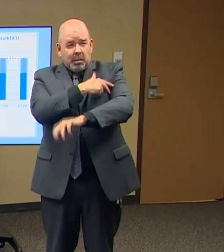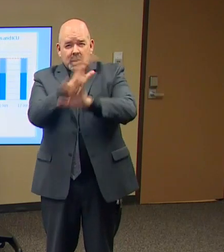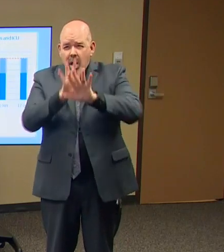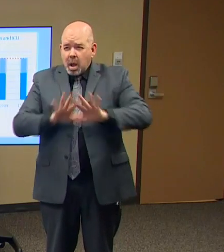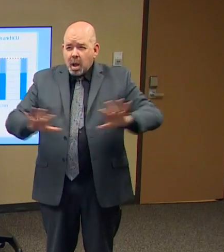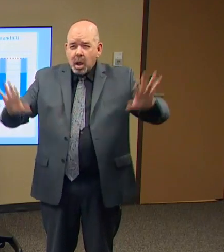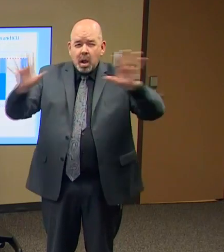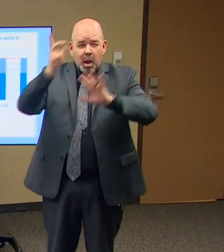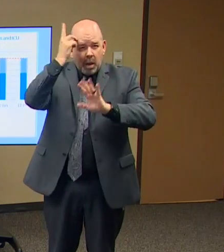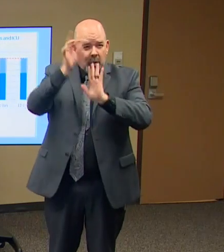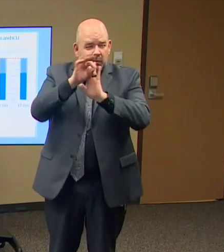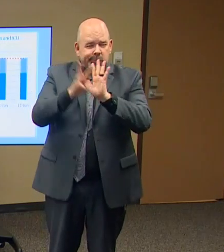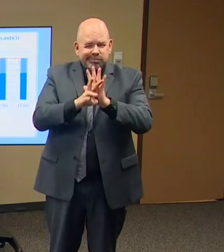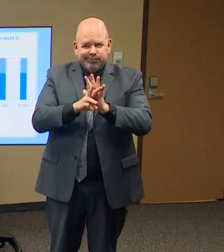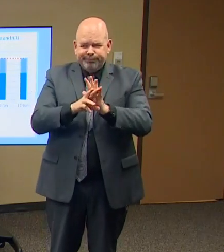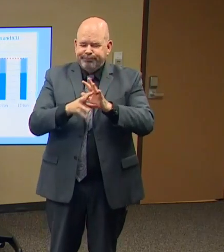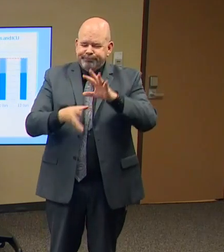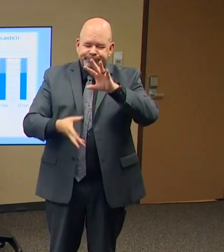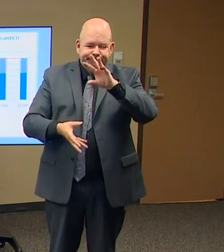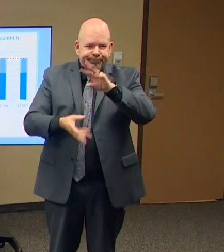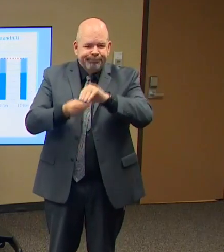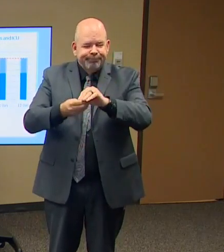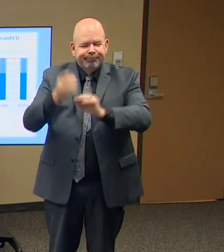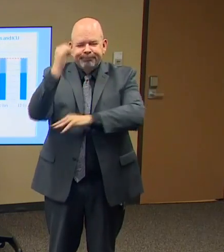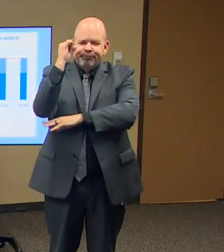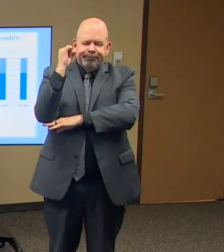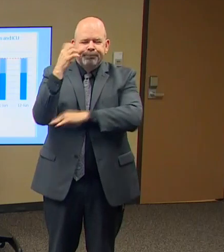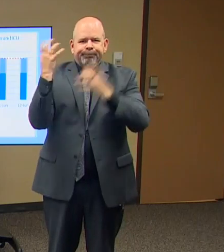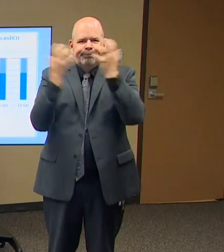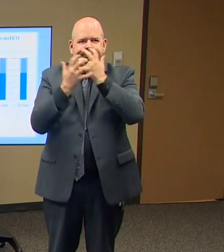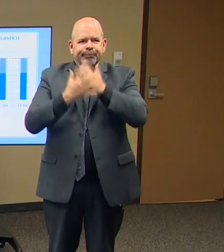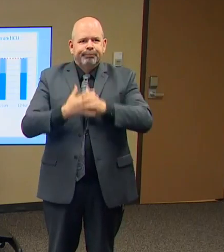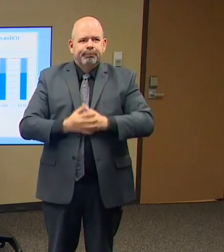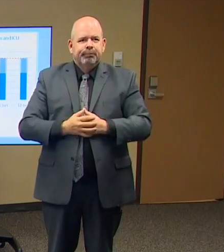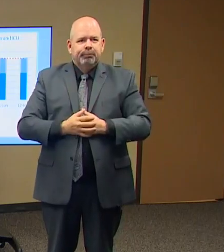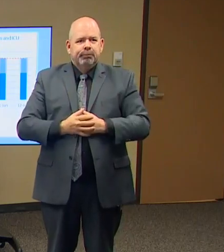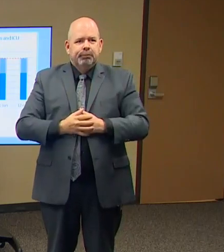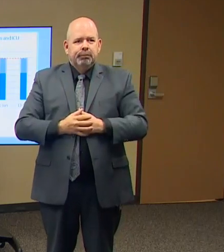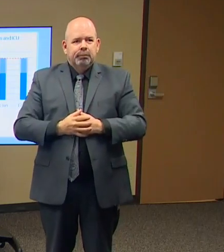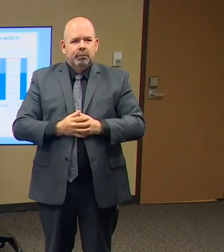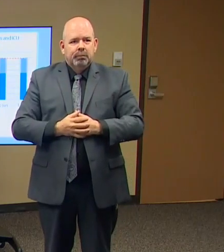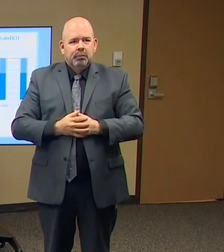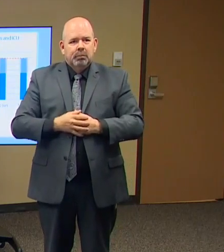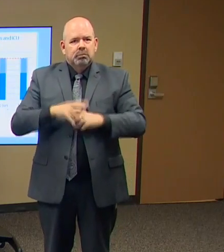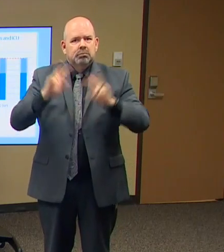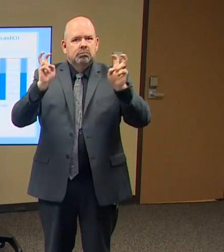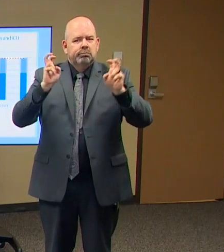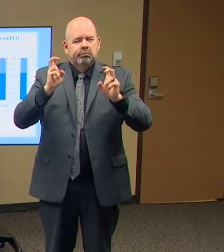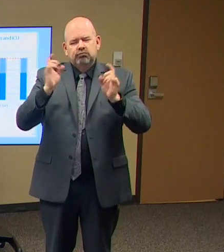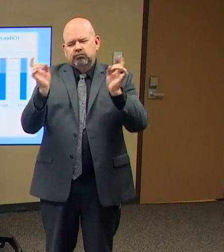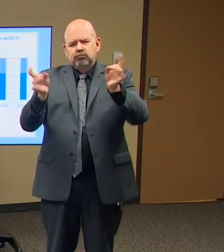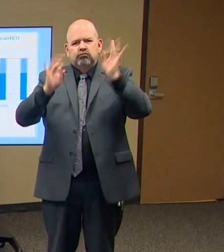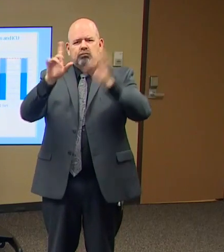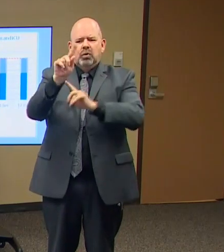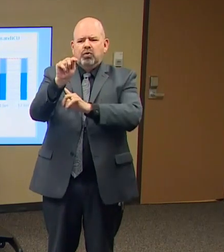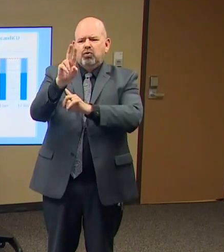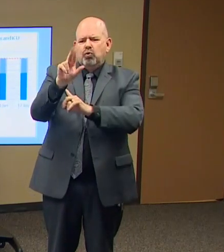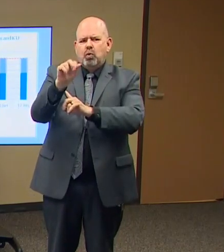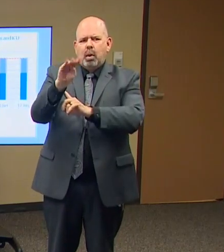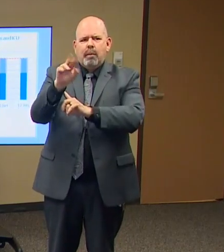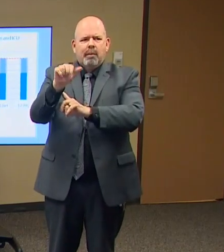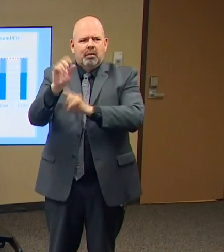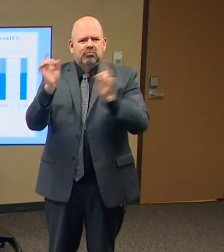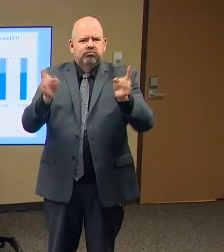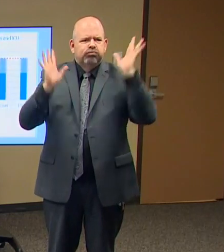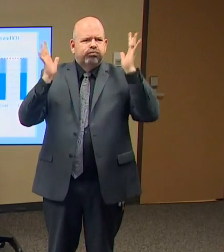hospitalizations in our trauma service area since this whole event started. So,